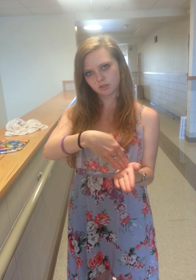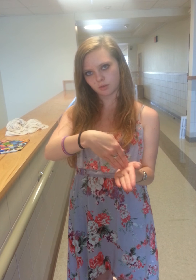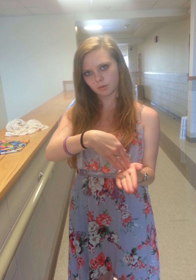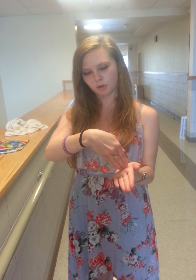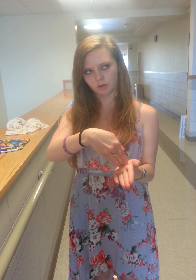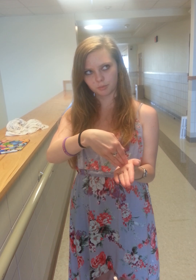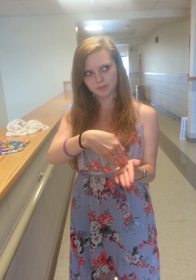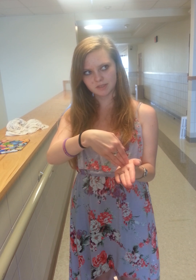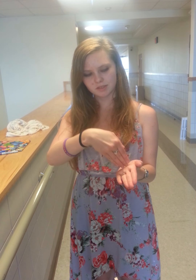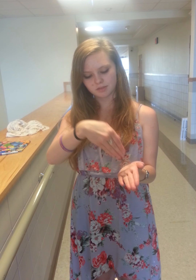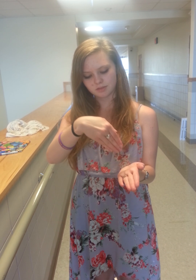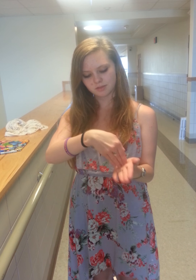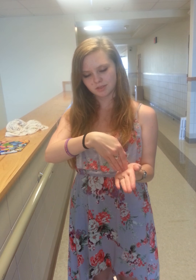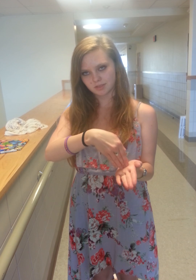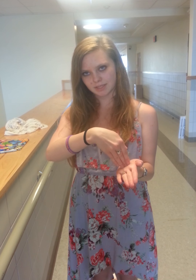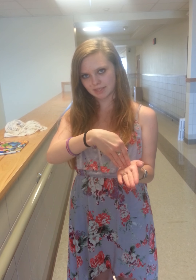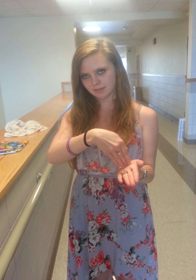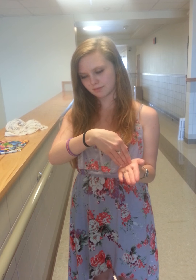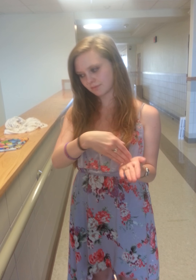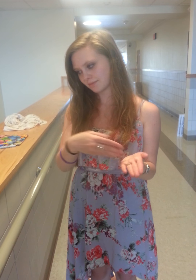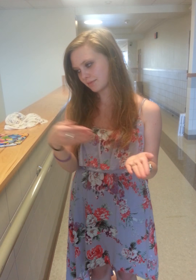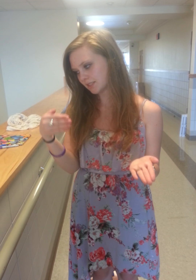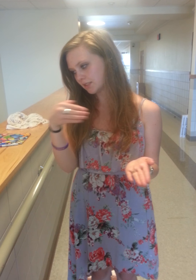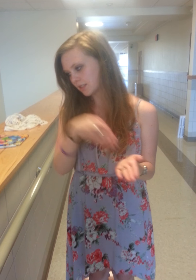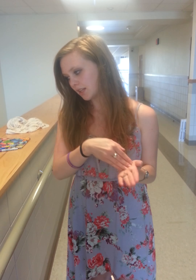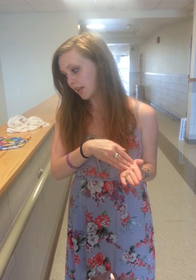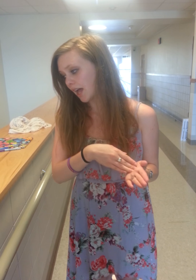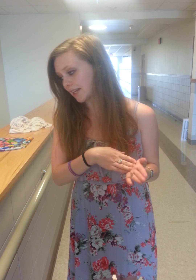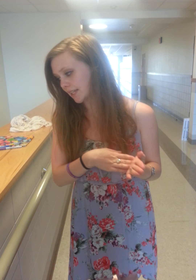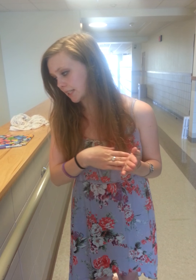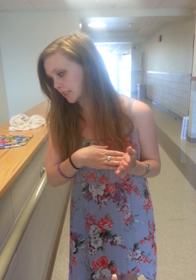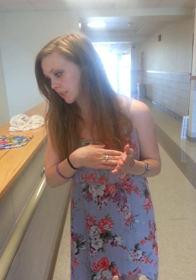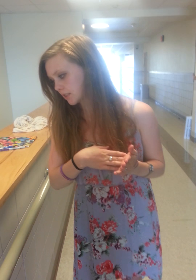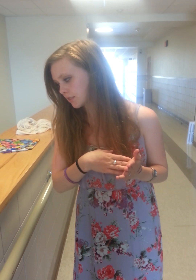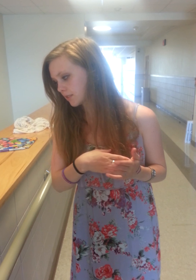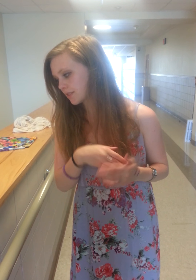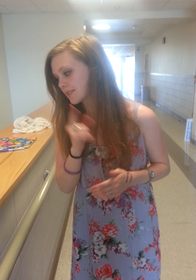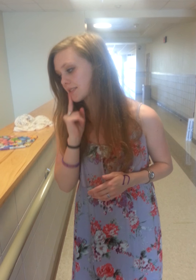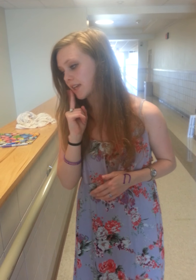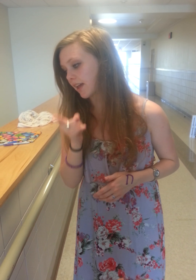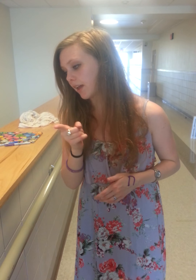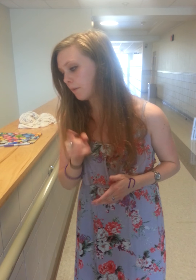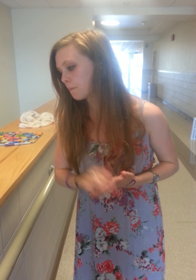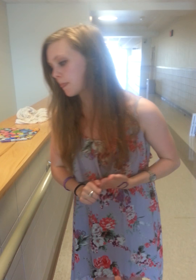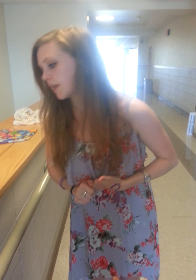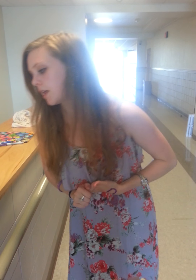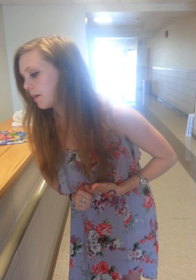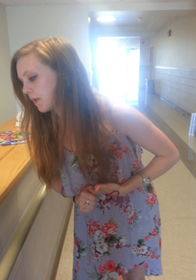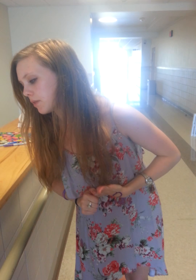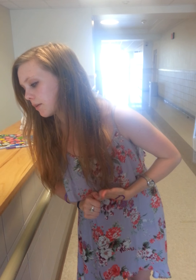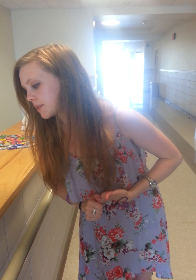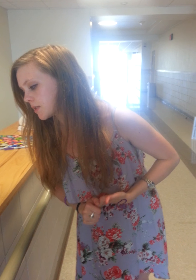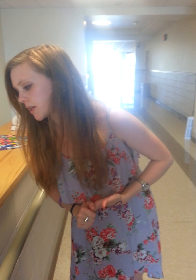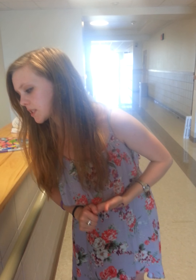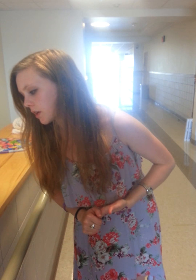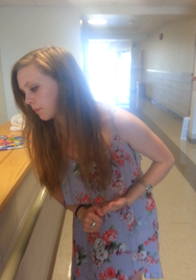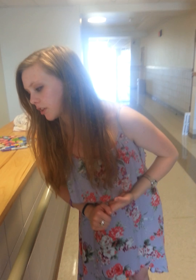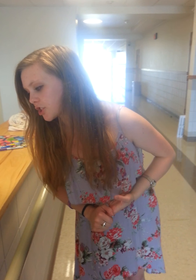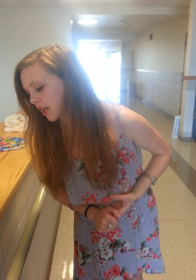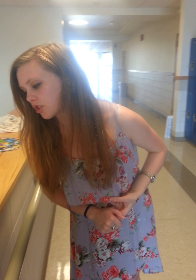your palms, like that. Again, say, baby, I miss you, I swear I'm going to change,